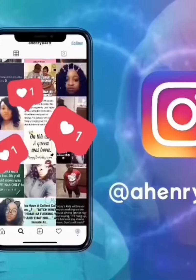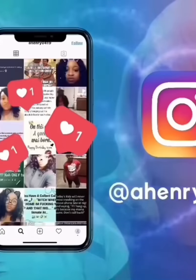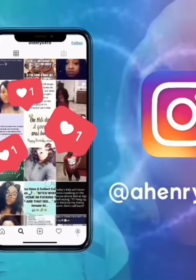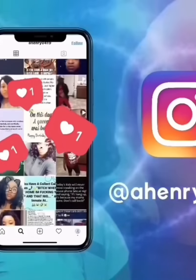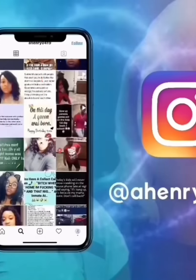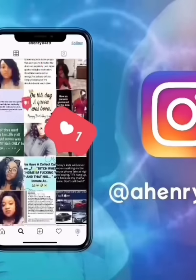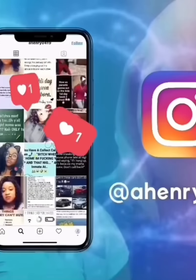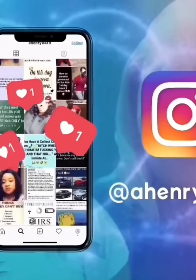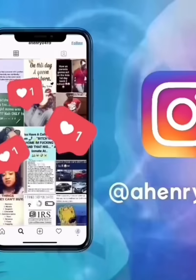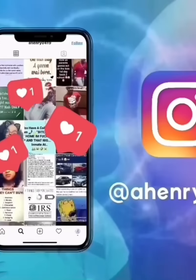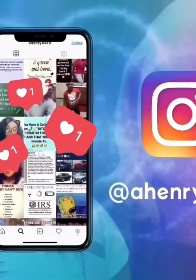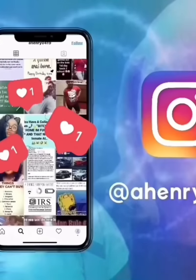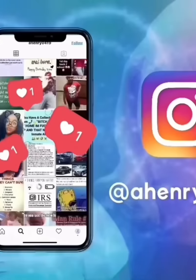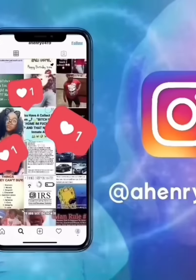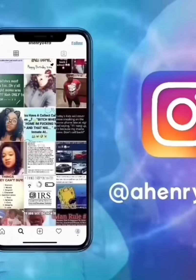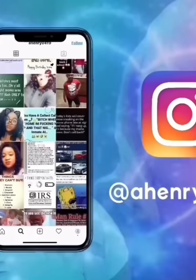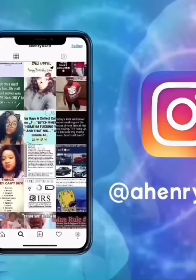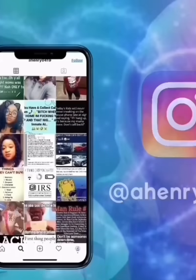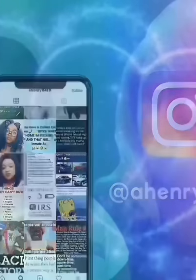So, guys,